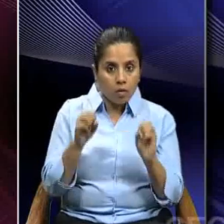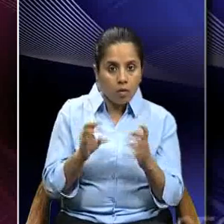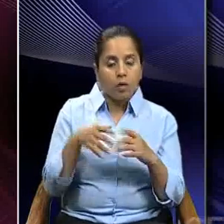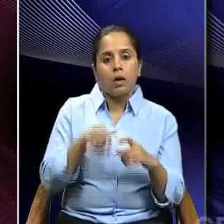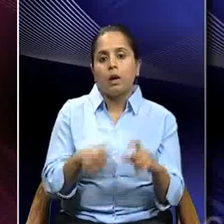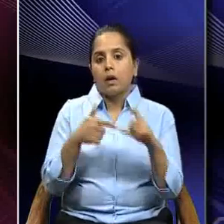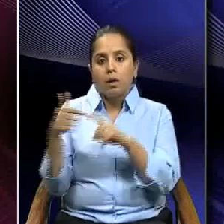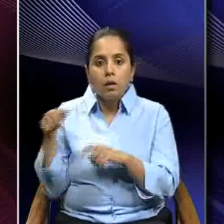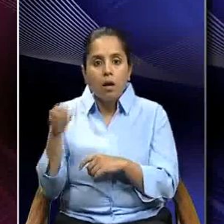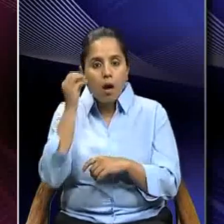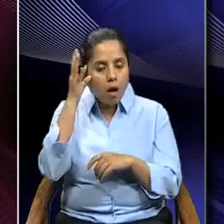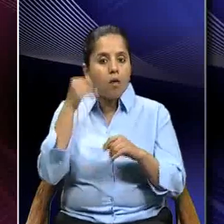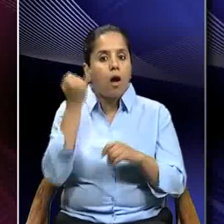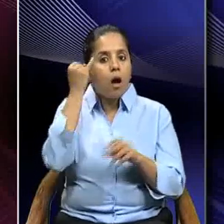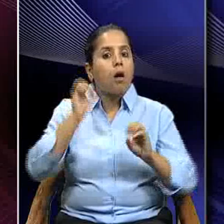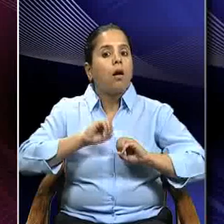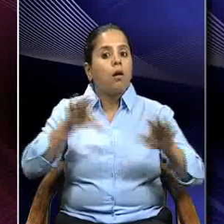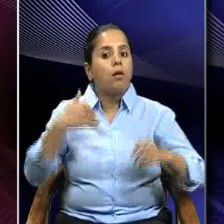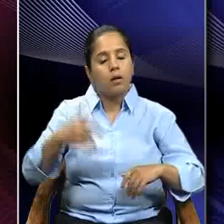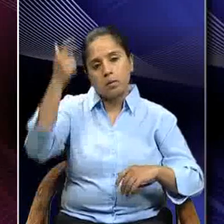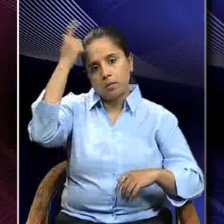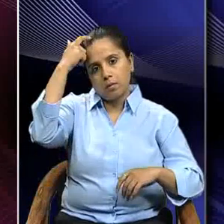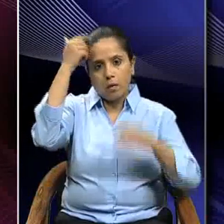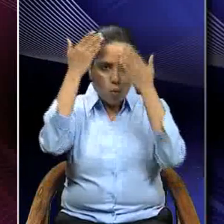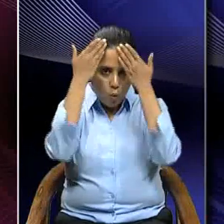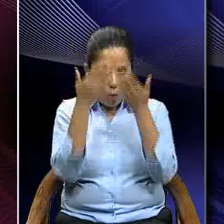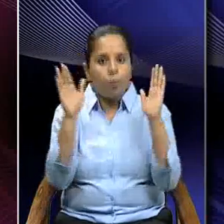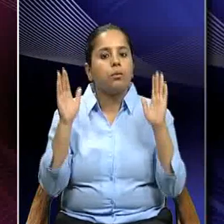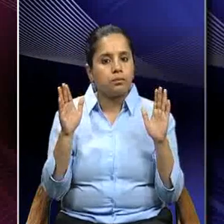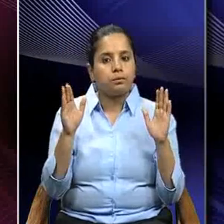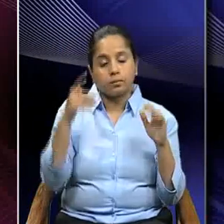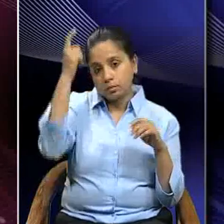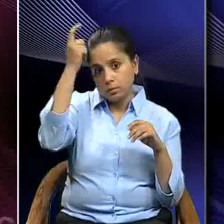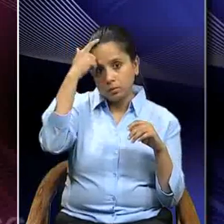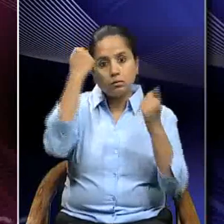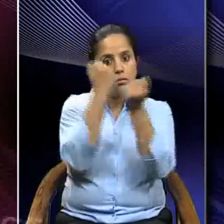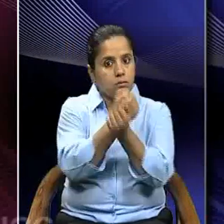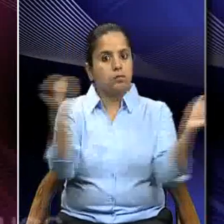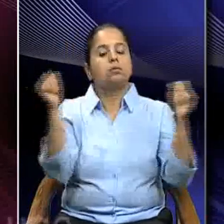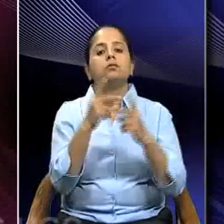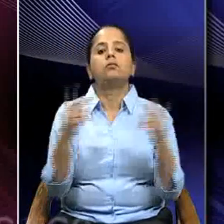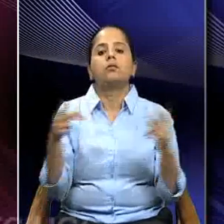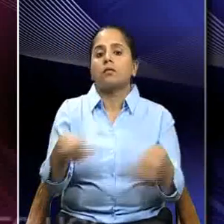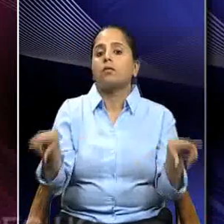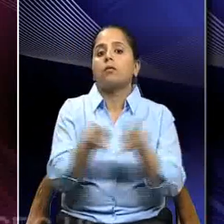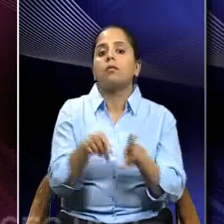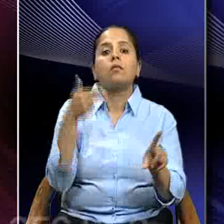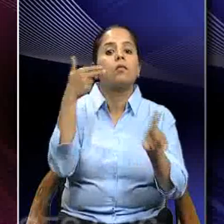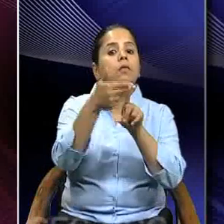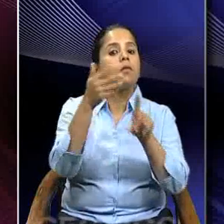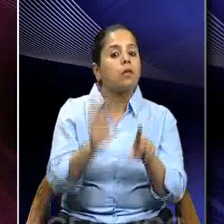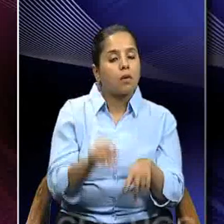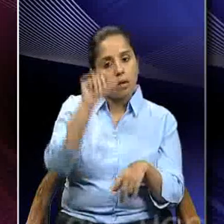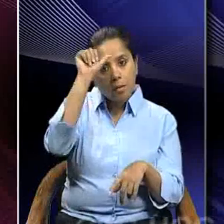idea, that is liberation of mind, what we call as mind liberation. It is also called as mind